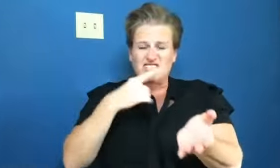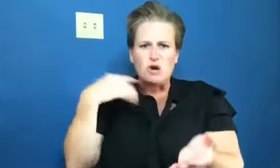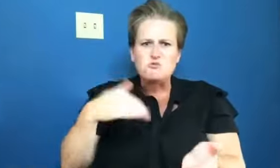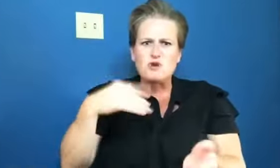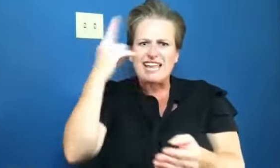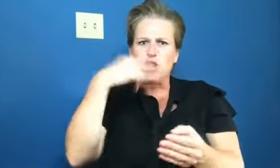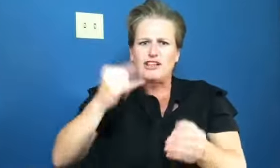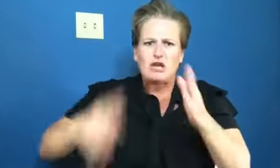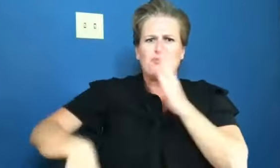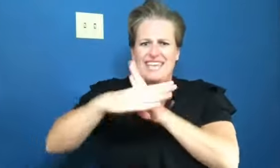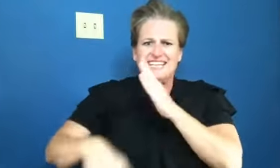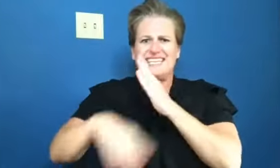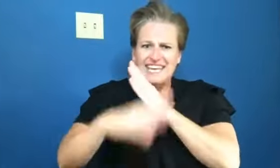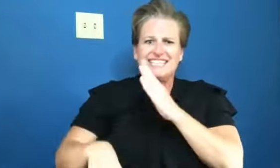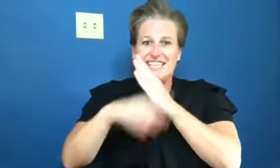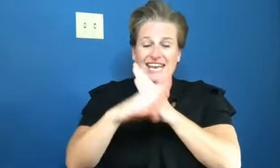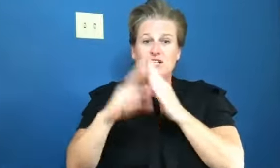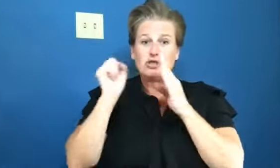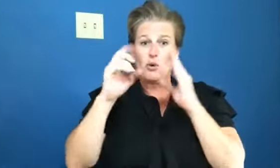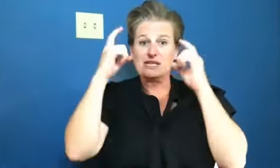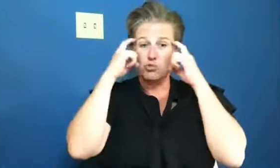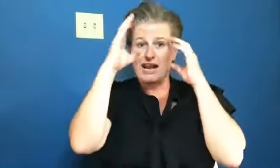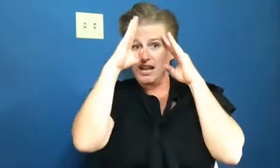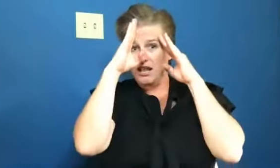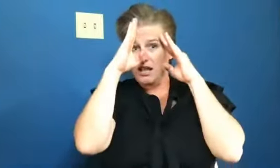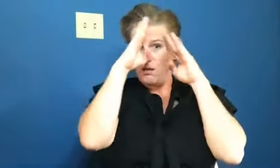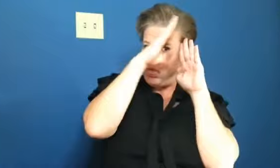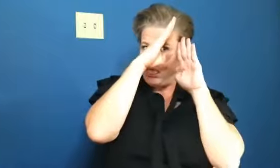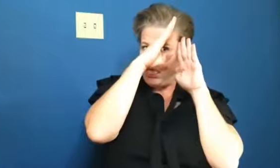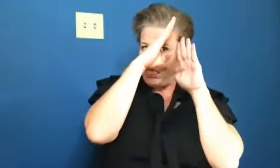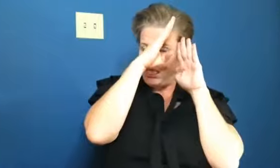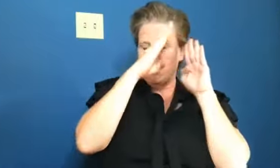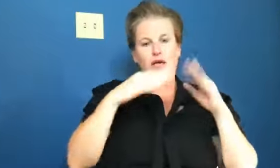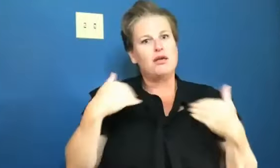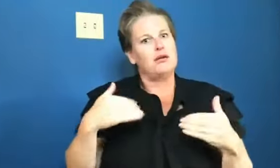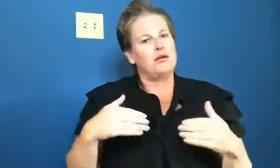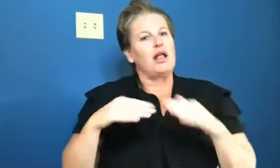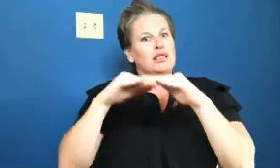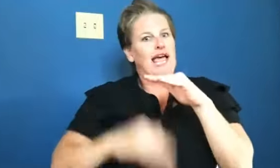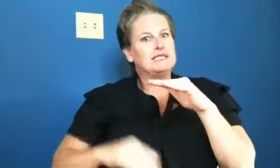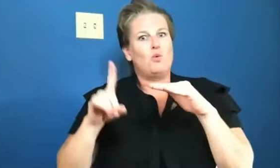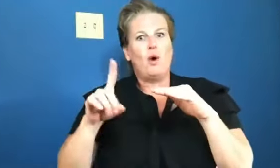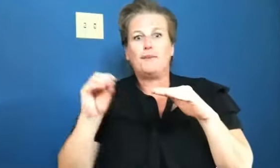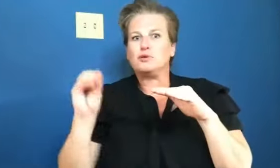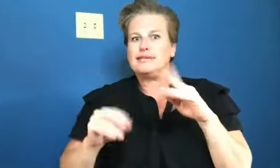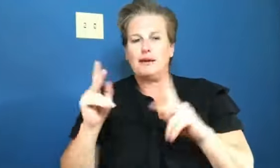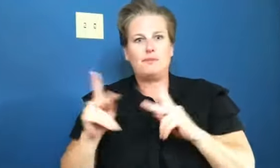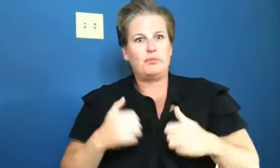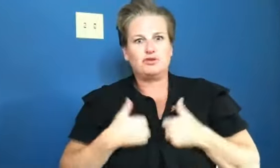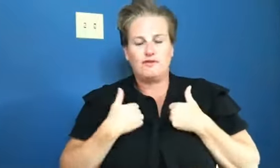shifted 7 millimeters, which is a death sentence. Less than 1% of all people survive that kind of injury. And so I